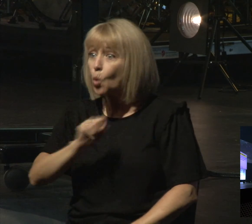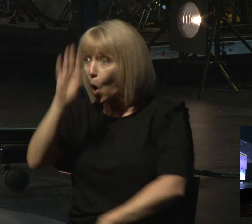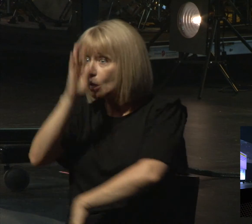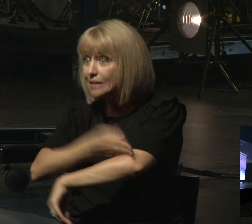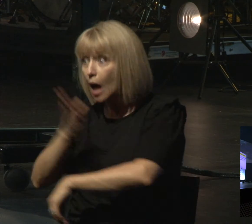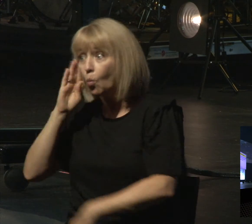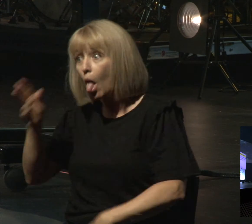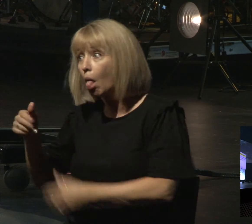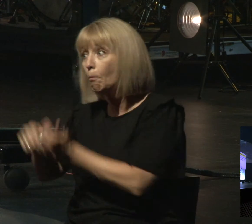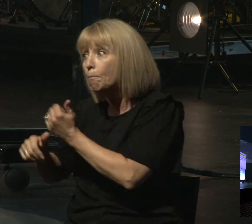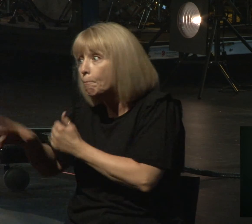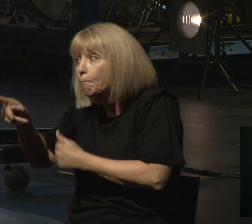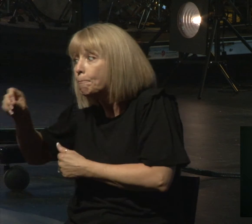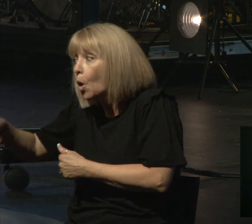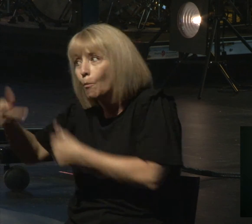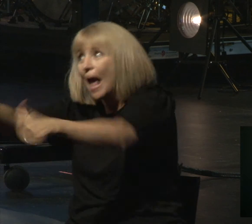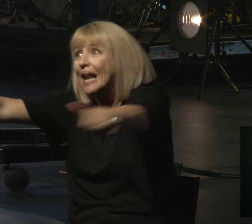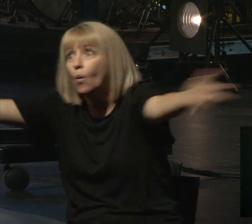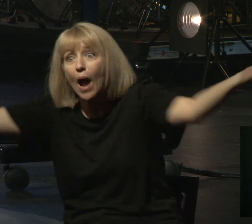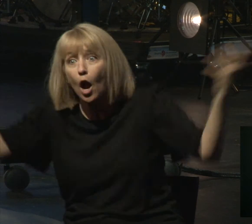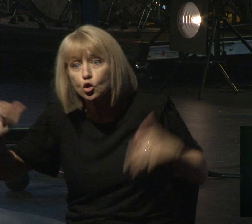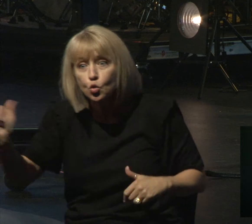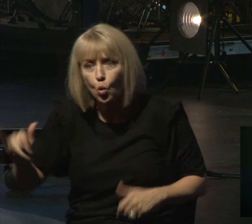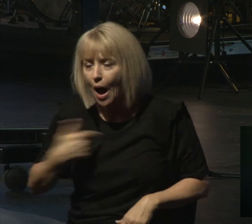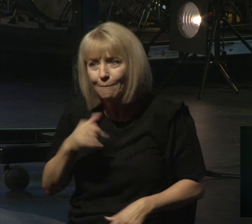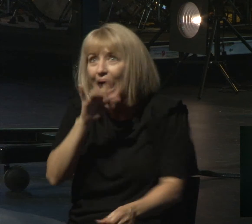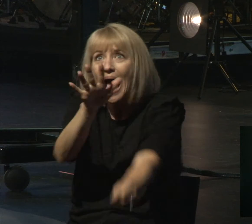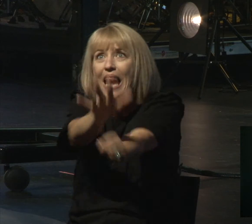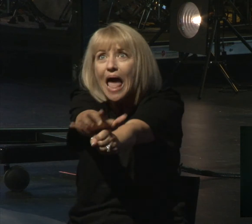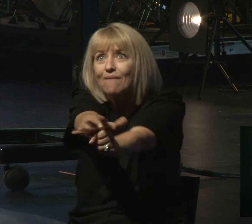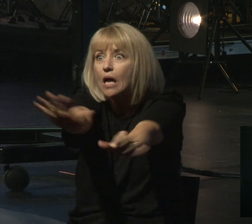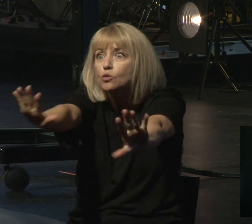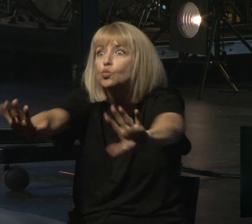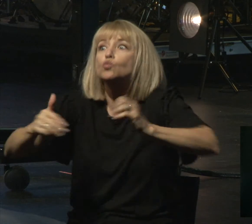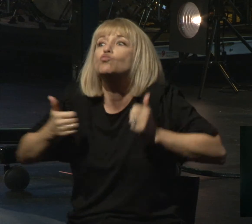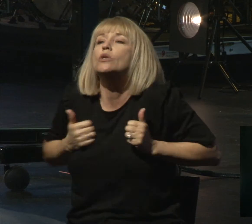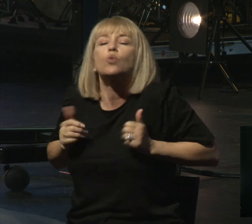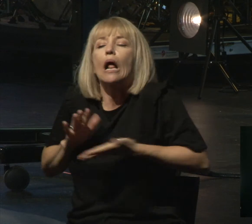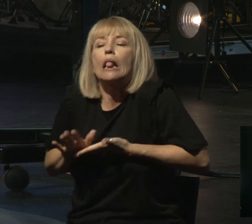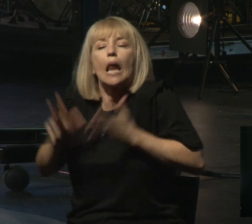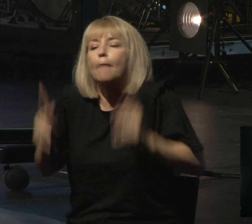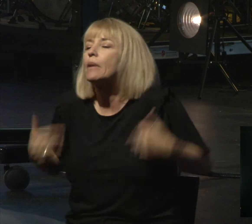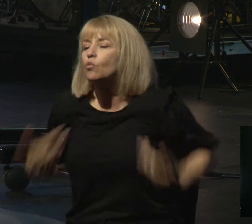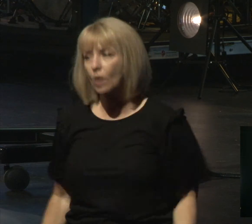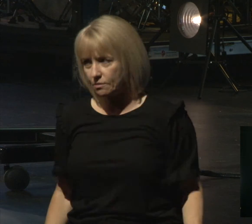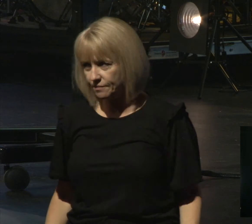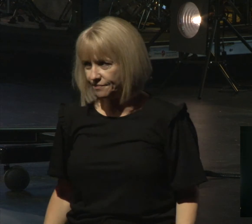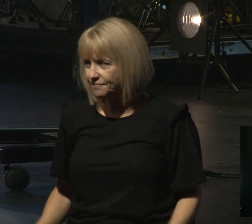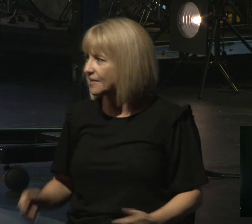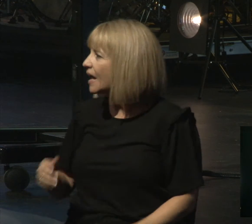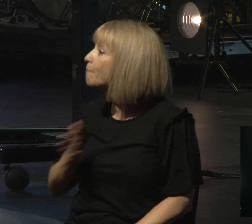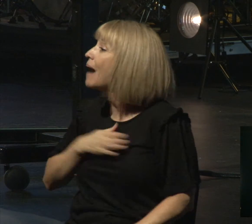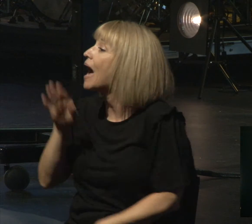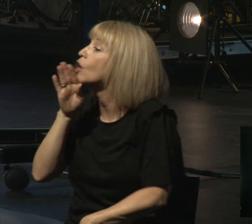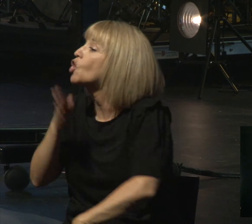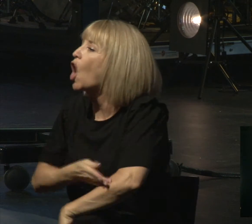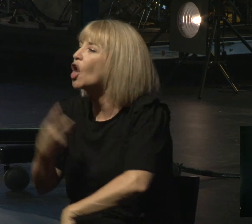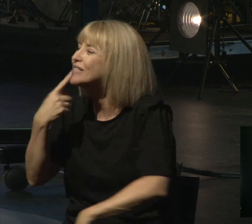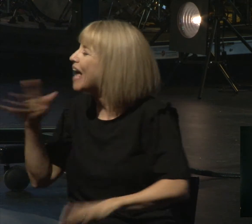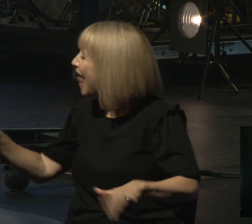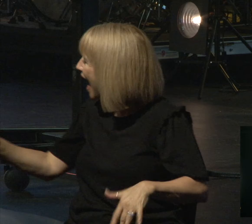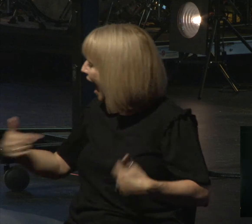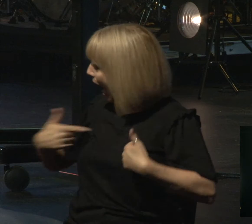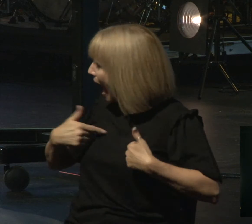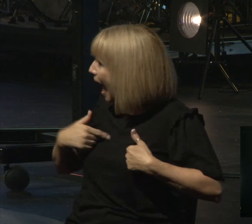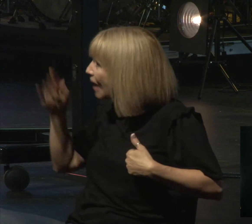the cost, and I've realized that I'm just not cut out for that. But my daughter, she looks at all that and she says, you know what? That's something